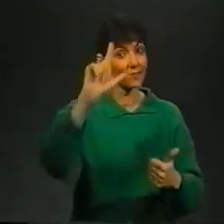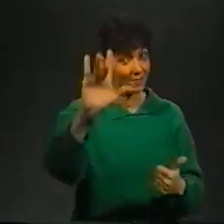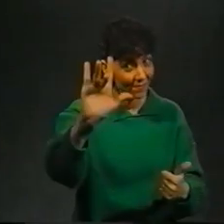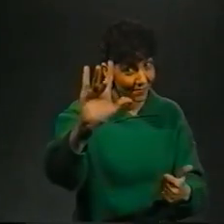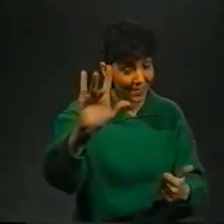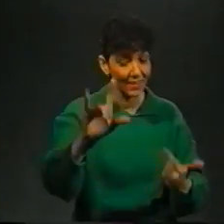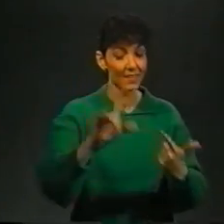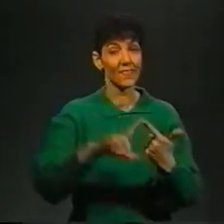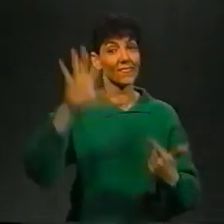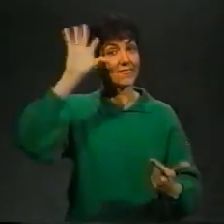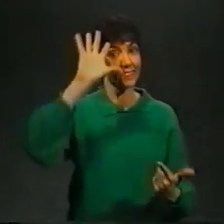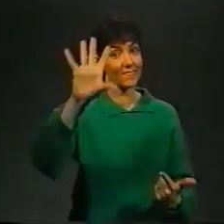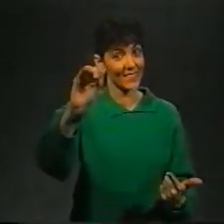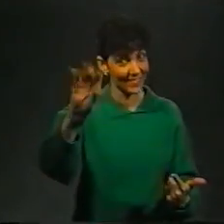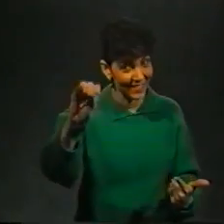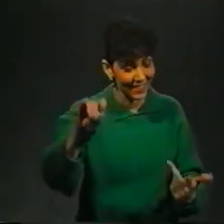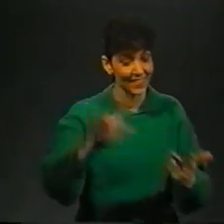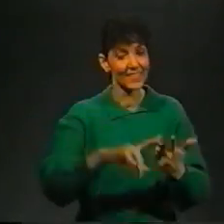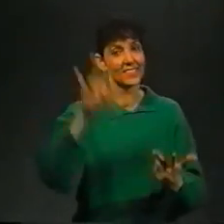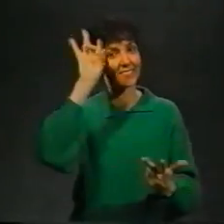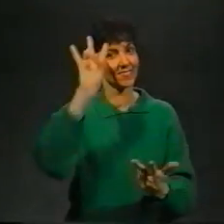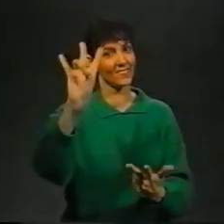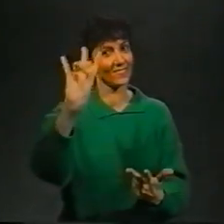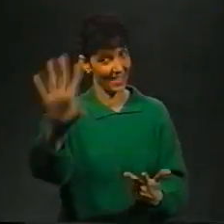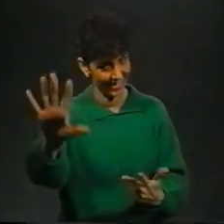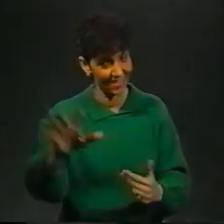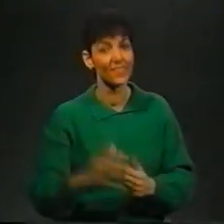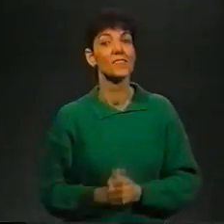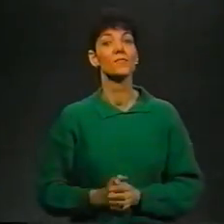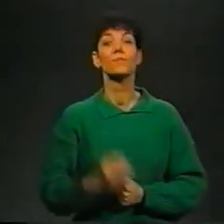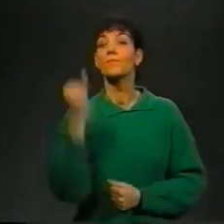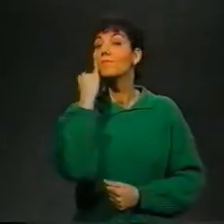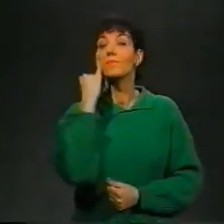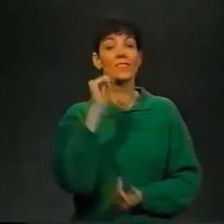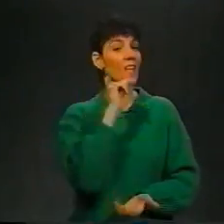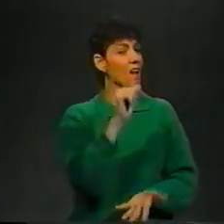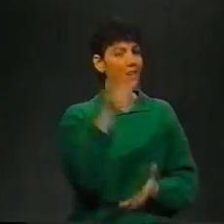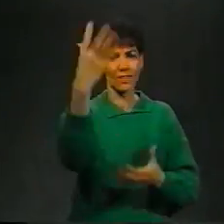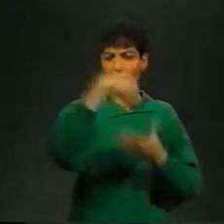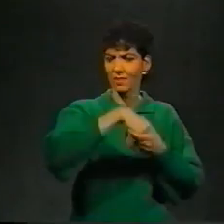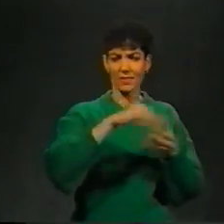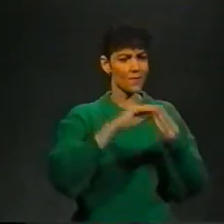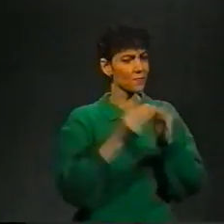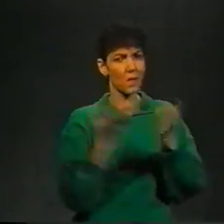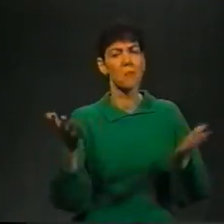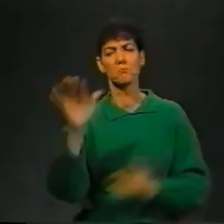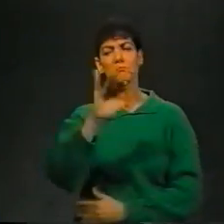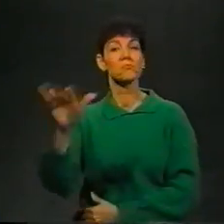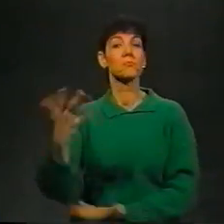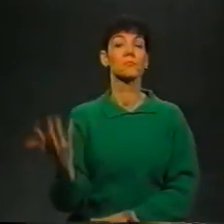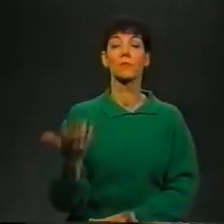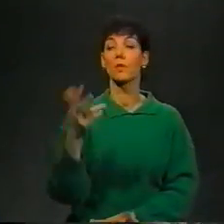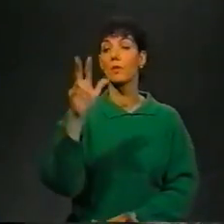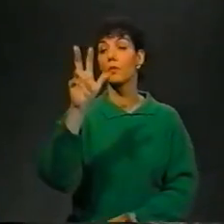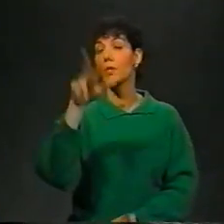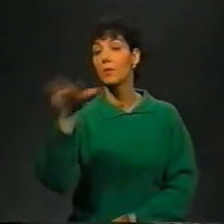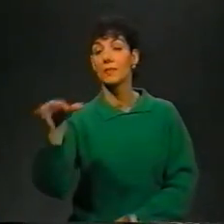25 cents or a quarter, 50 cents, and 75 cents. When you do not combine, fingerspell